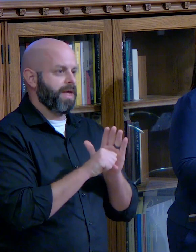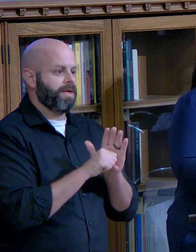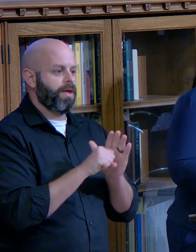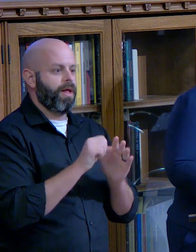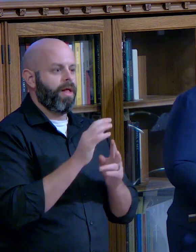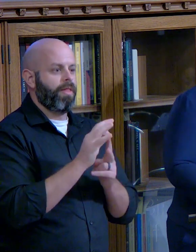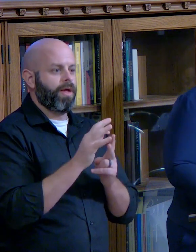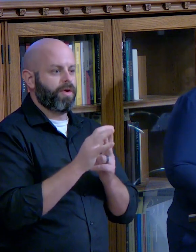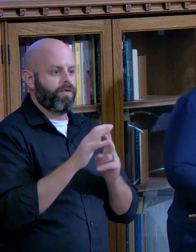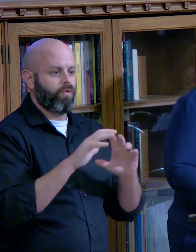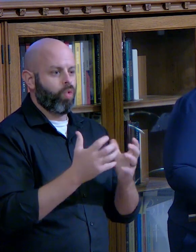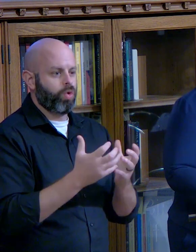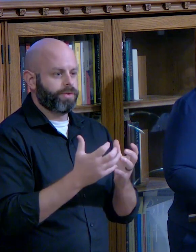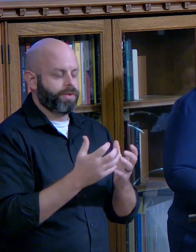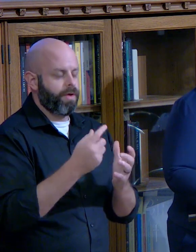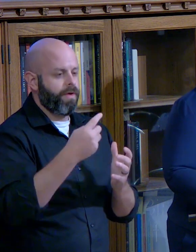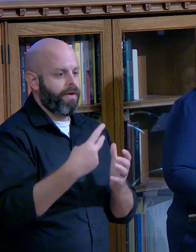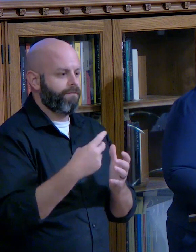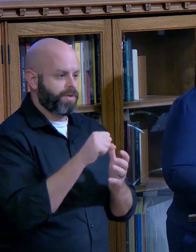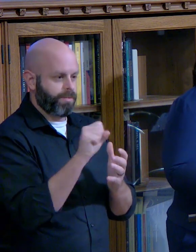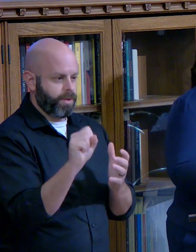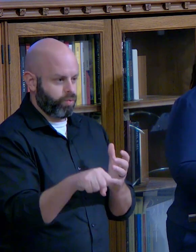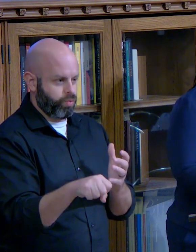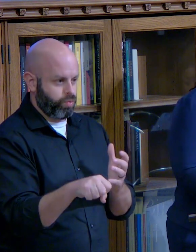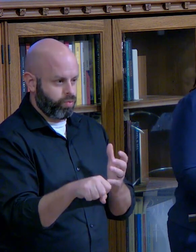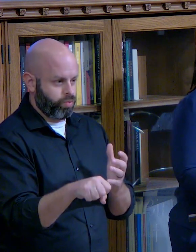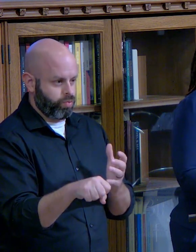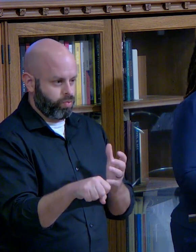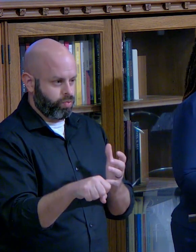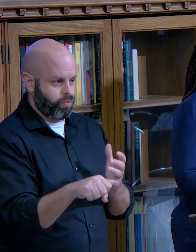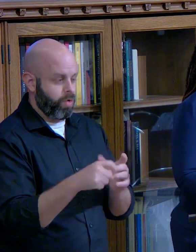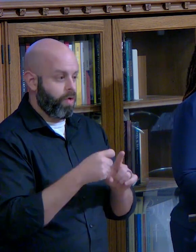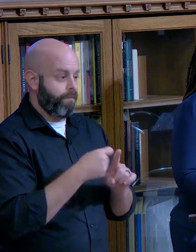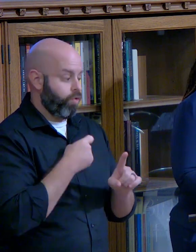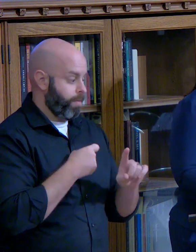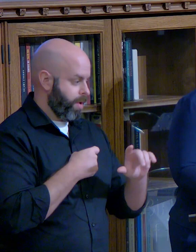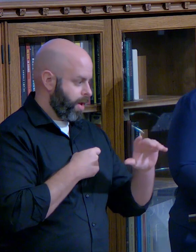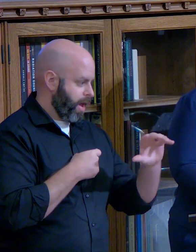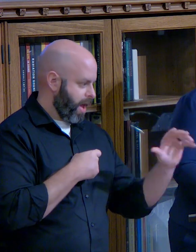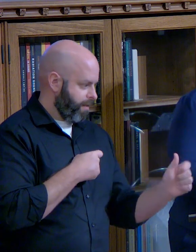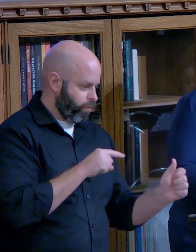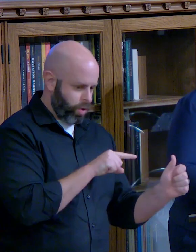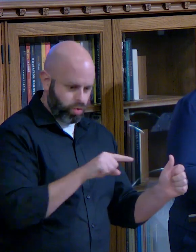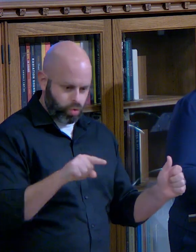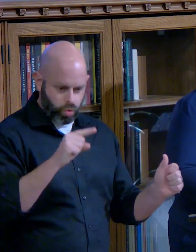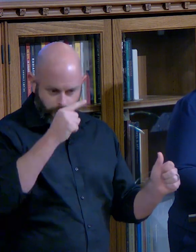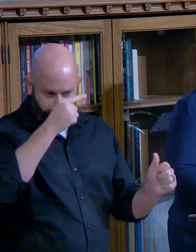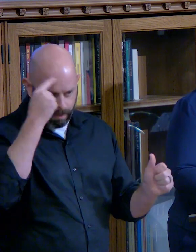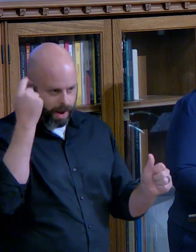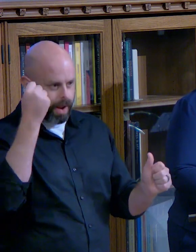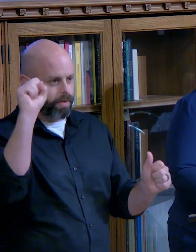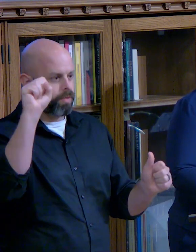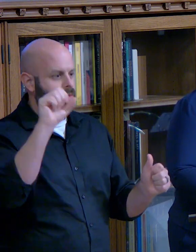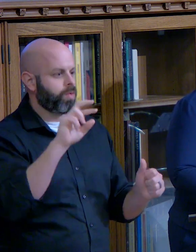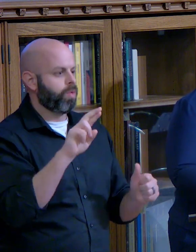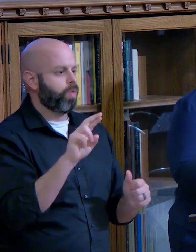course it's a half a semeer semester it goes from Africa to the black